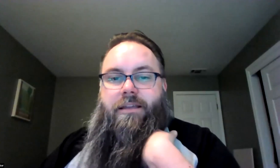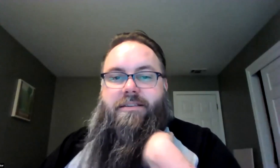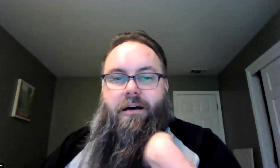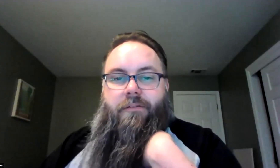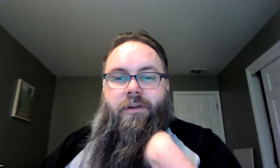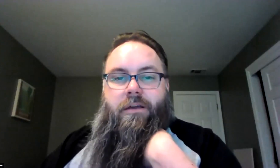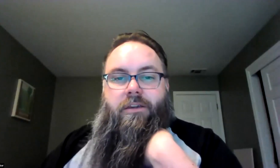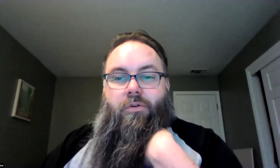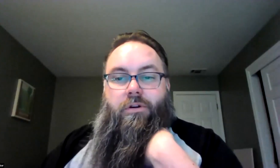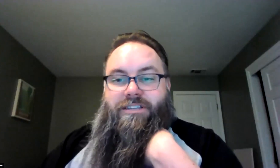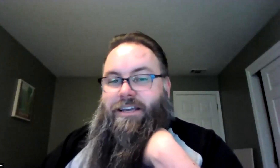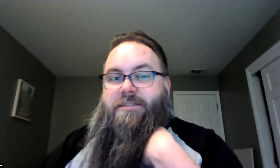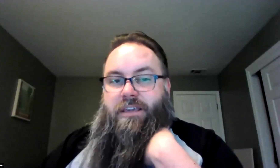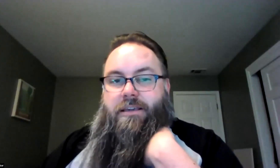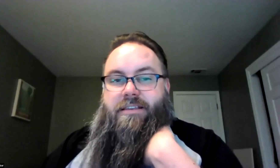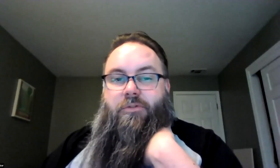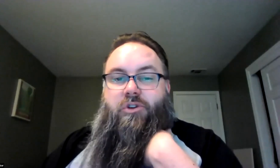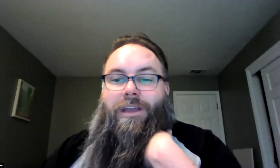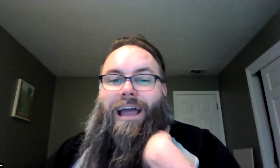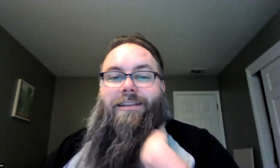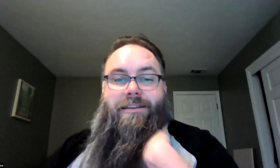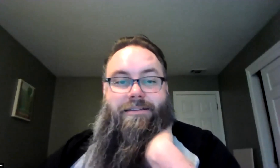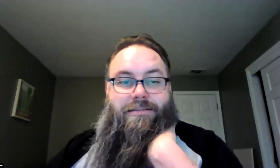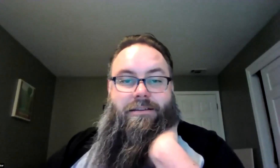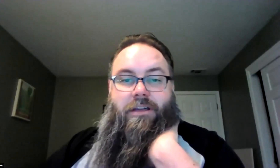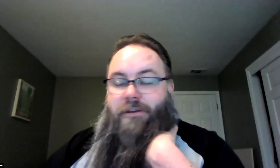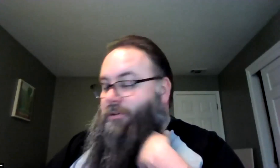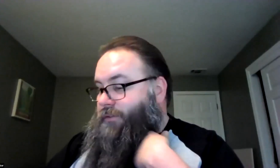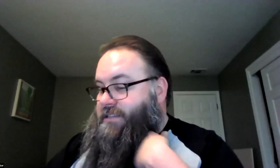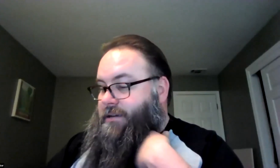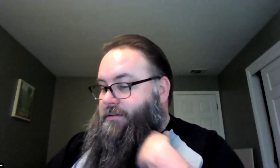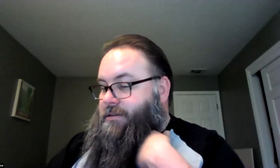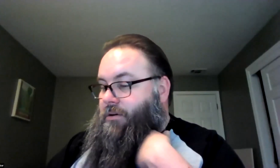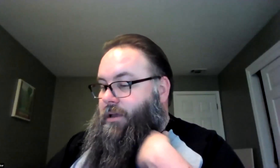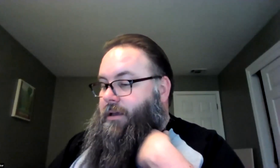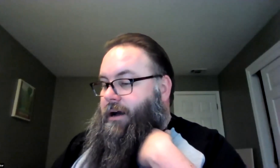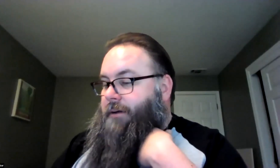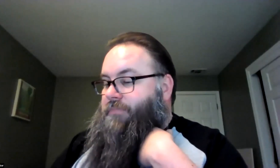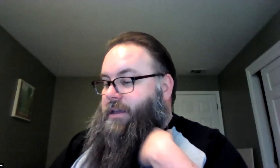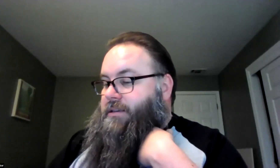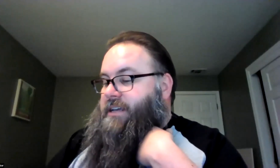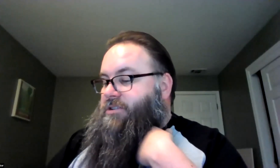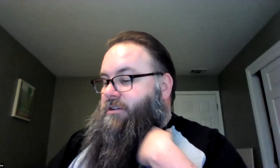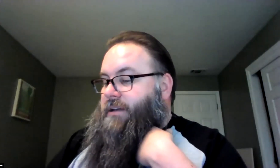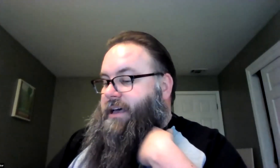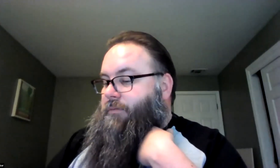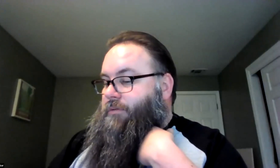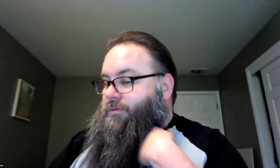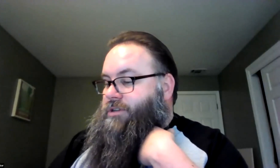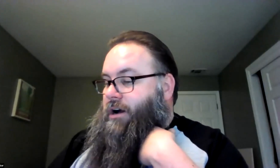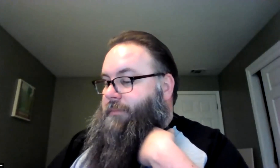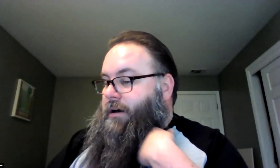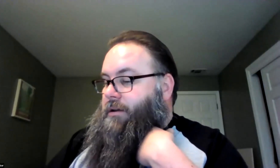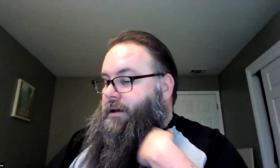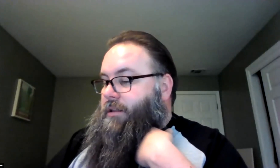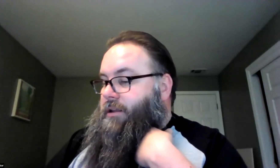for the needs of your DSPs and what the reality is, that people are facing. So stay tuned about that. We